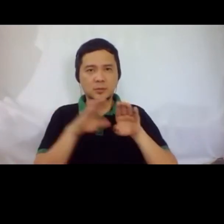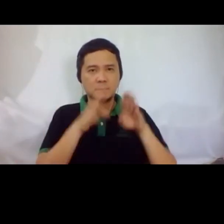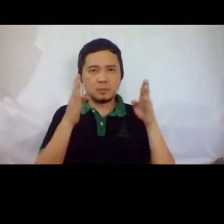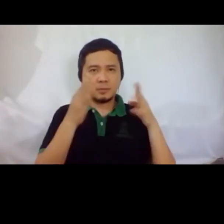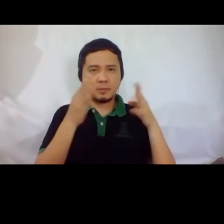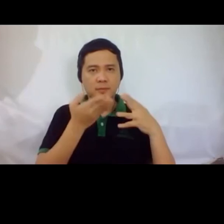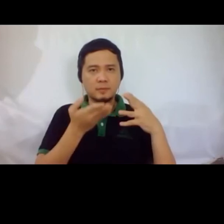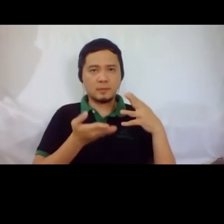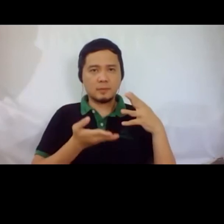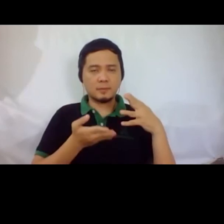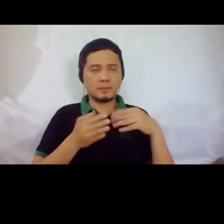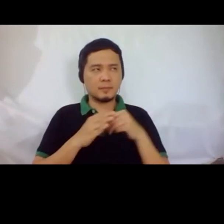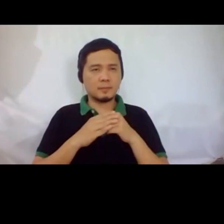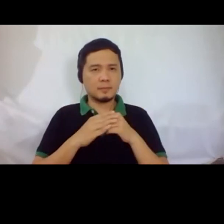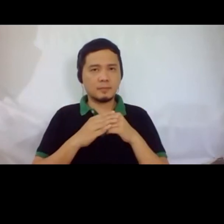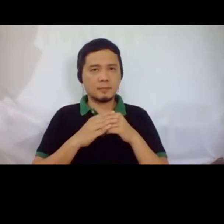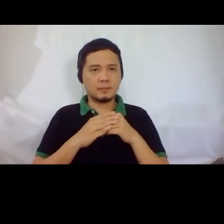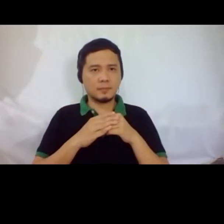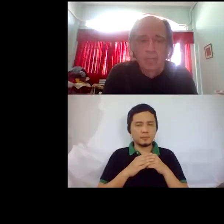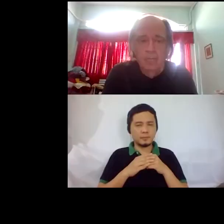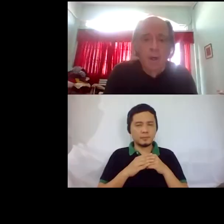this one here, the example here.